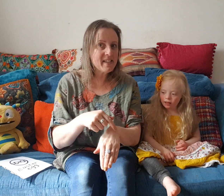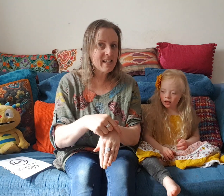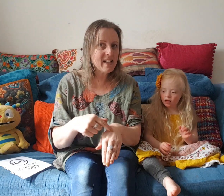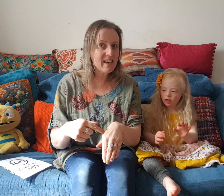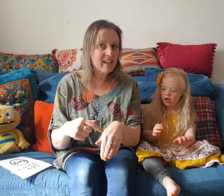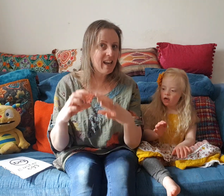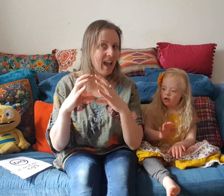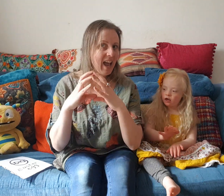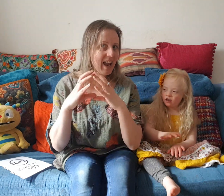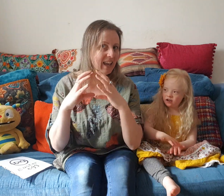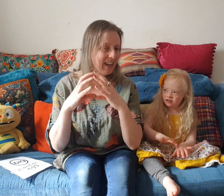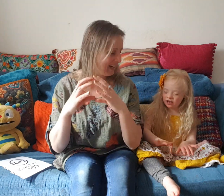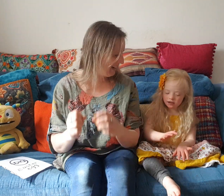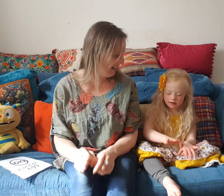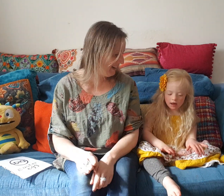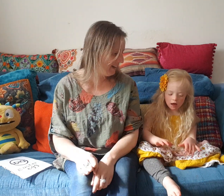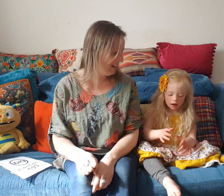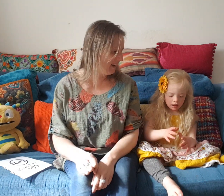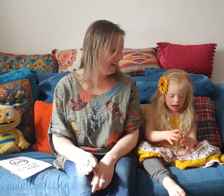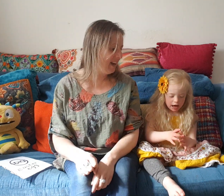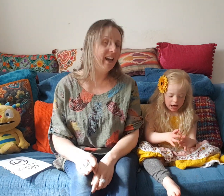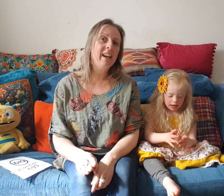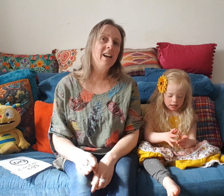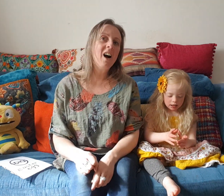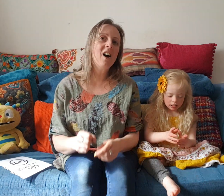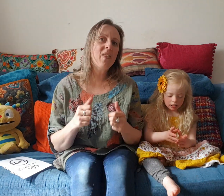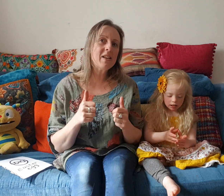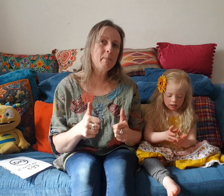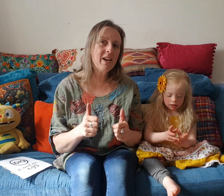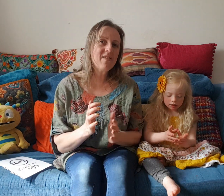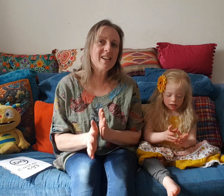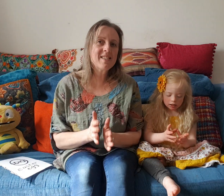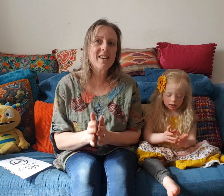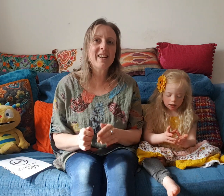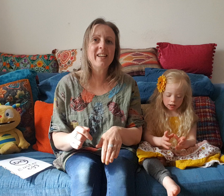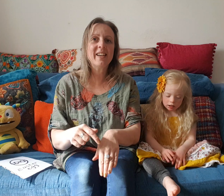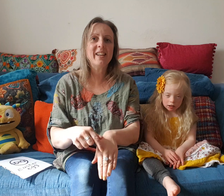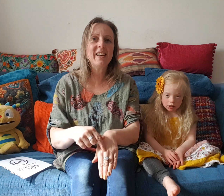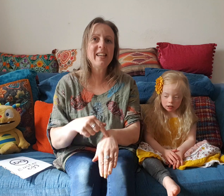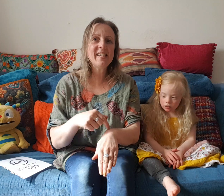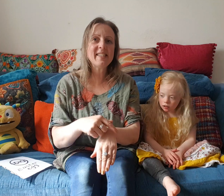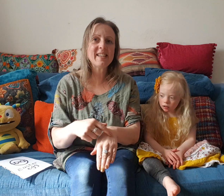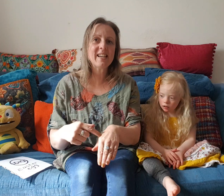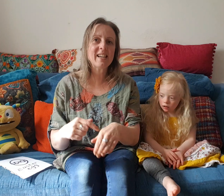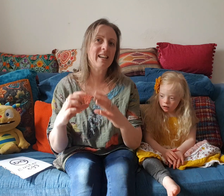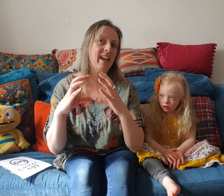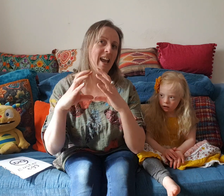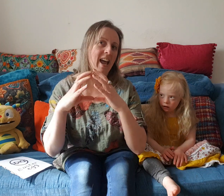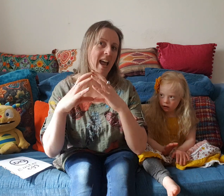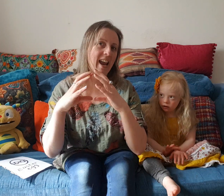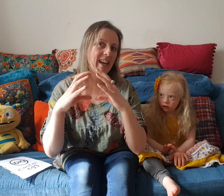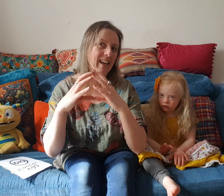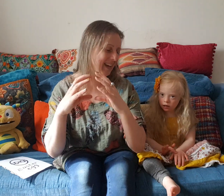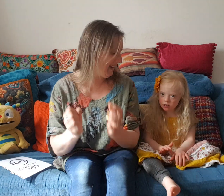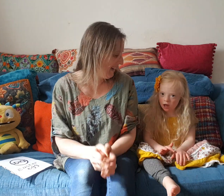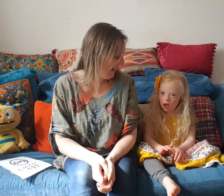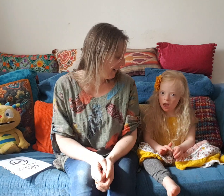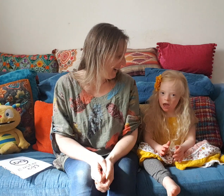Easter egg? Easter egg. Oh, that's perfect signing. Easter egg. Easter